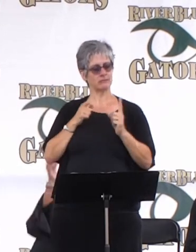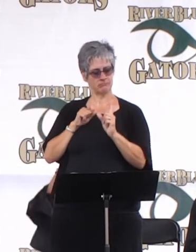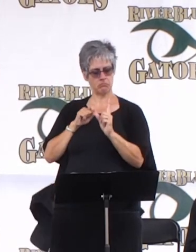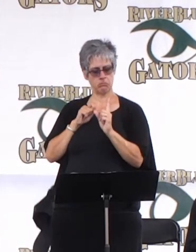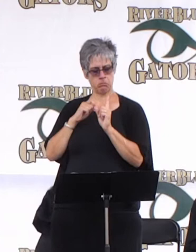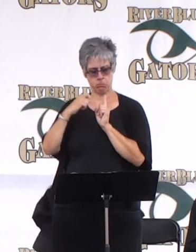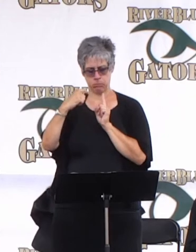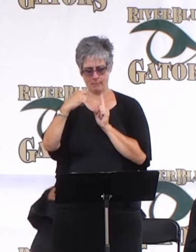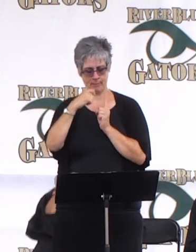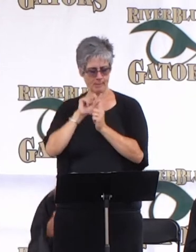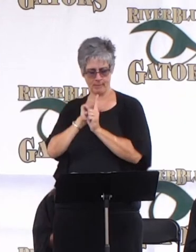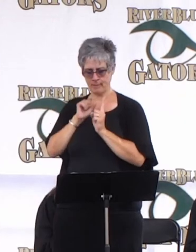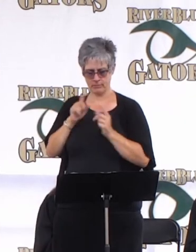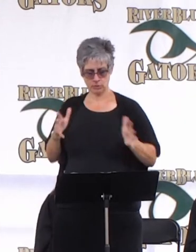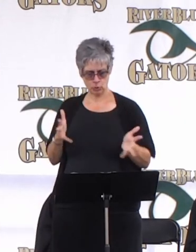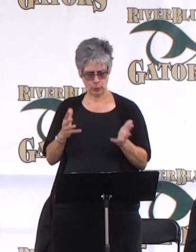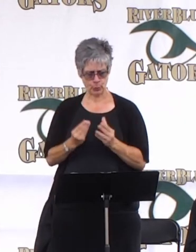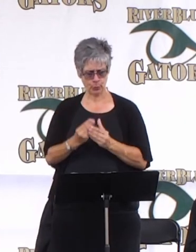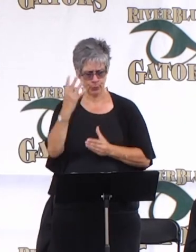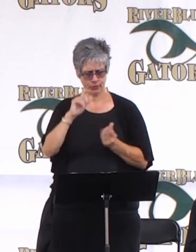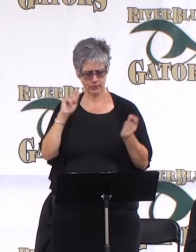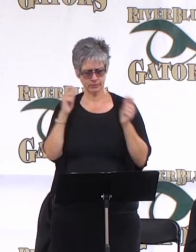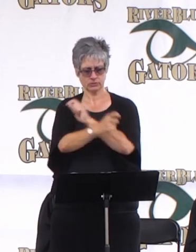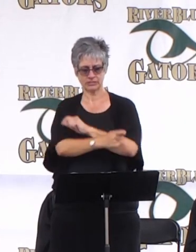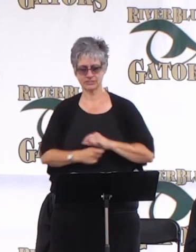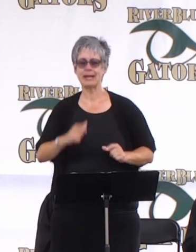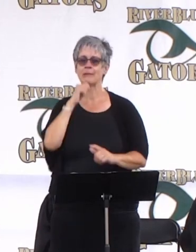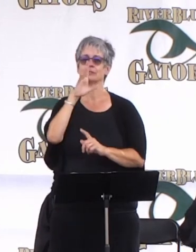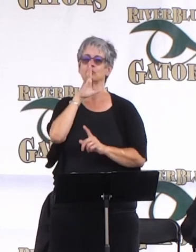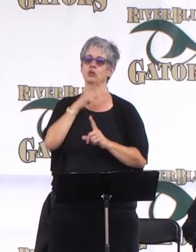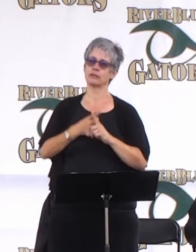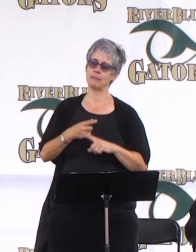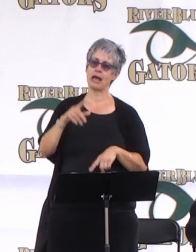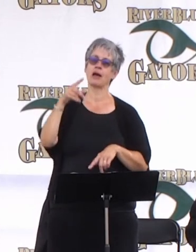growth, development, and change. And I'm not talking about puberty, guys.